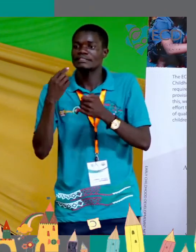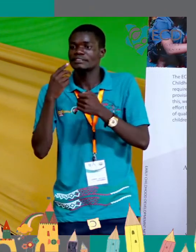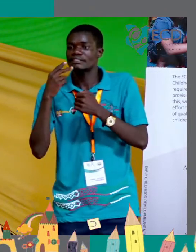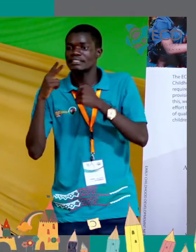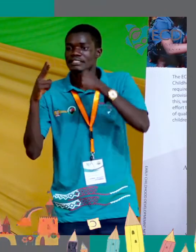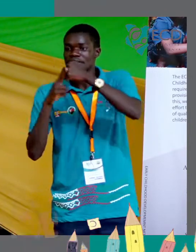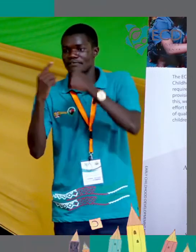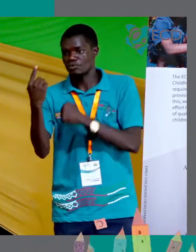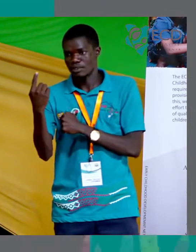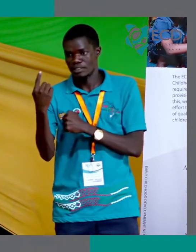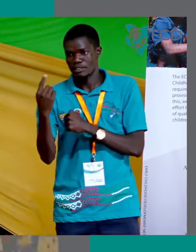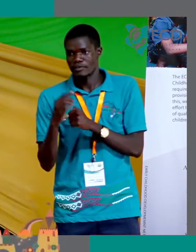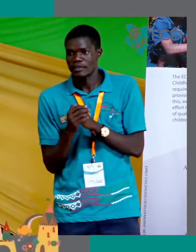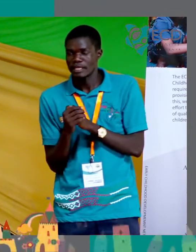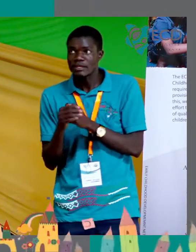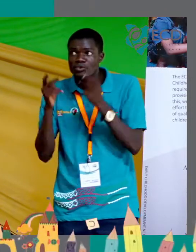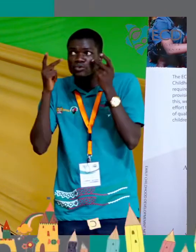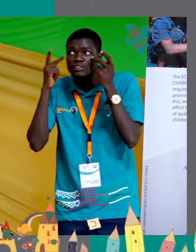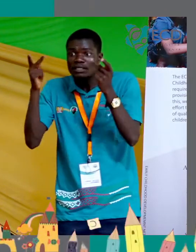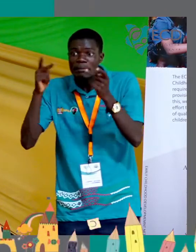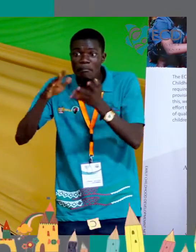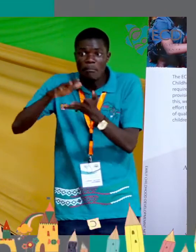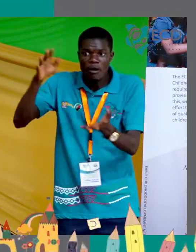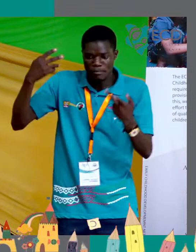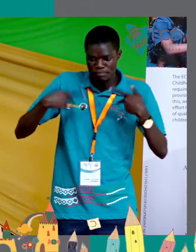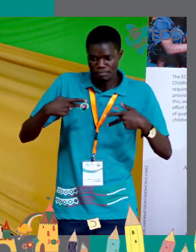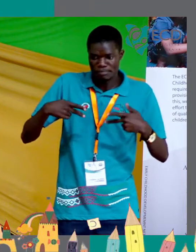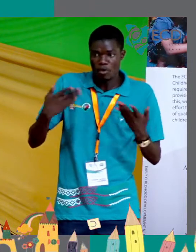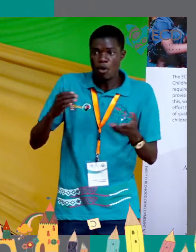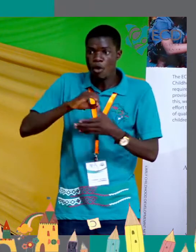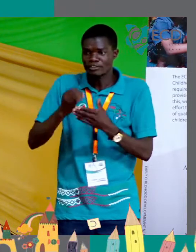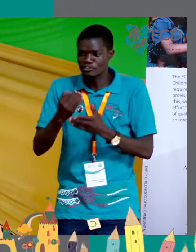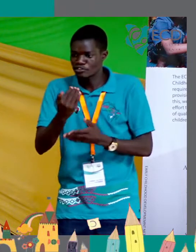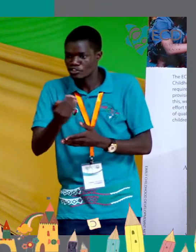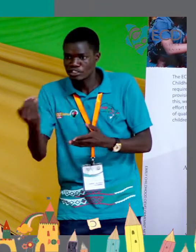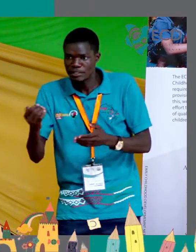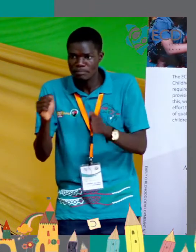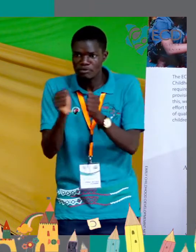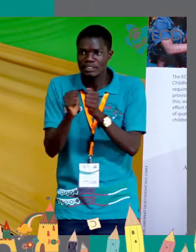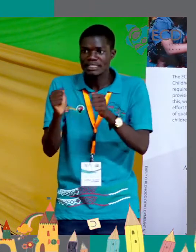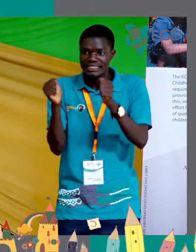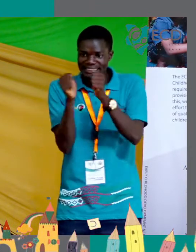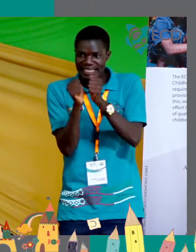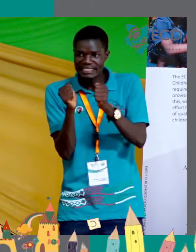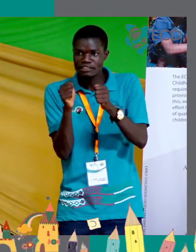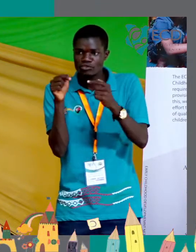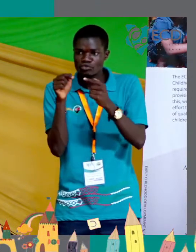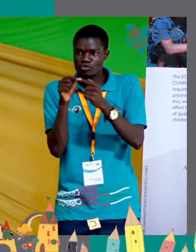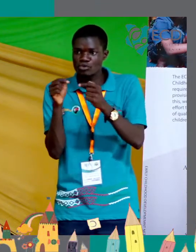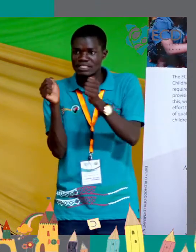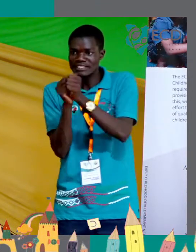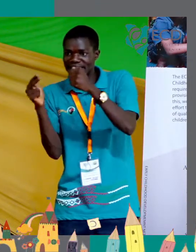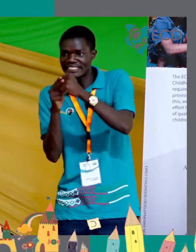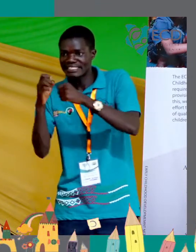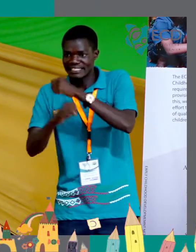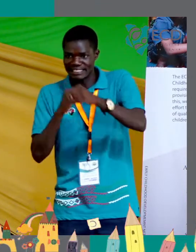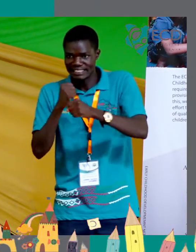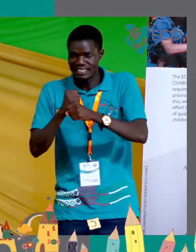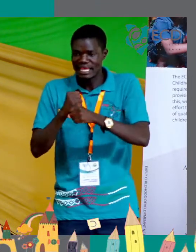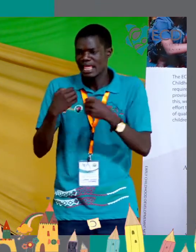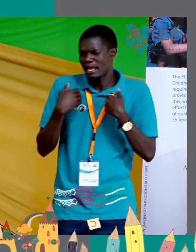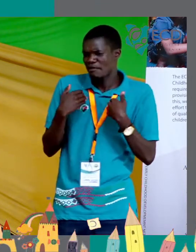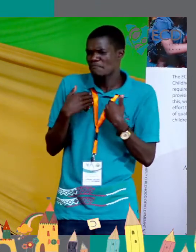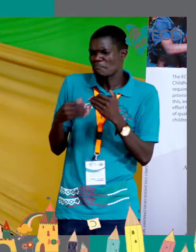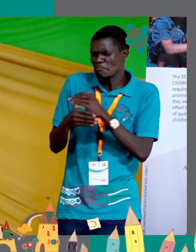1,071. But we see that majority of children between the age of 10 to 17 years, there was almost a doubling of